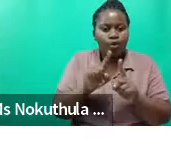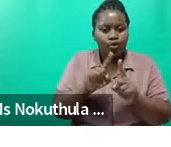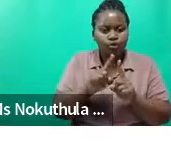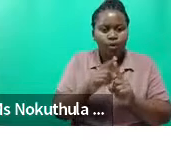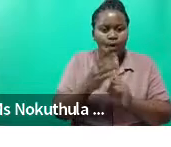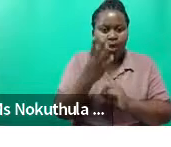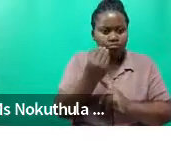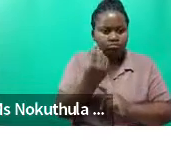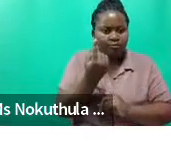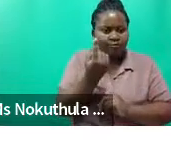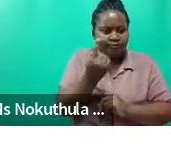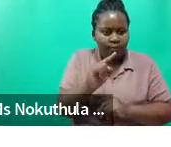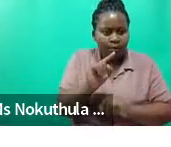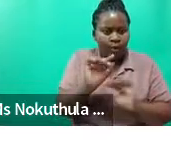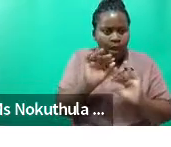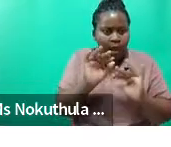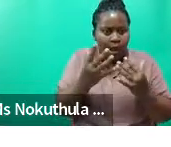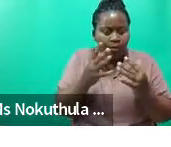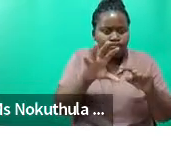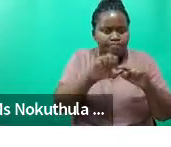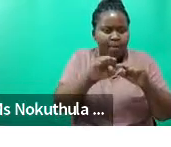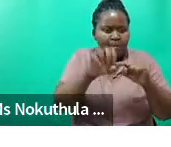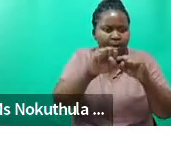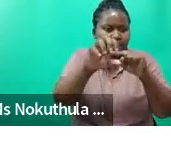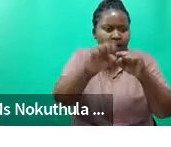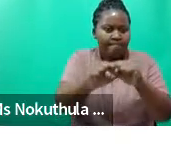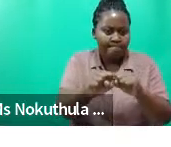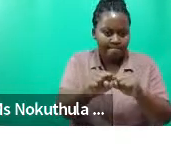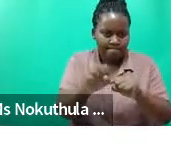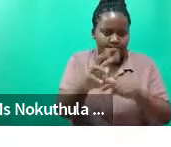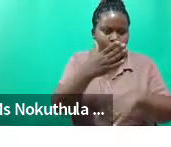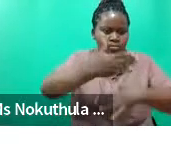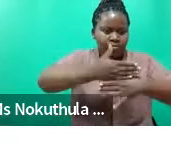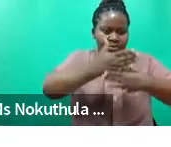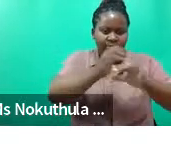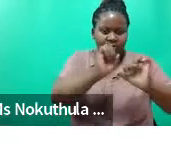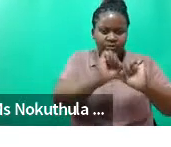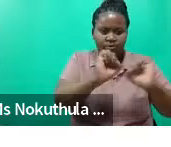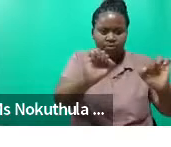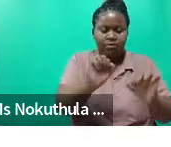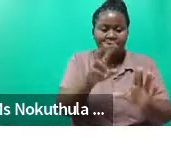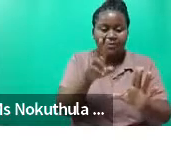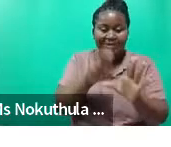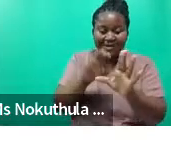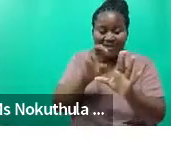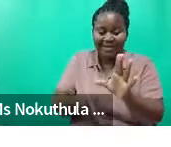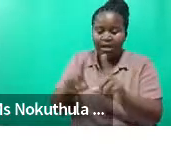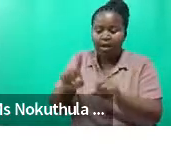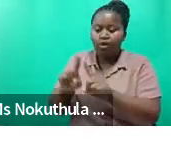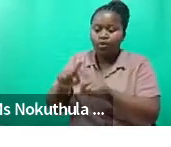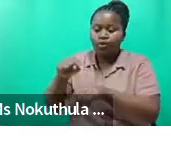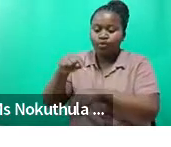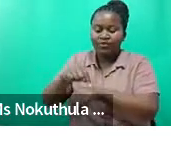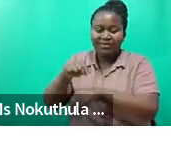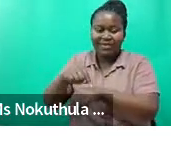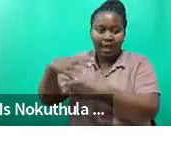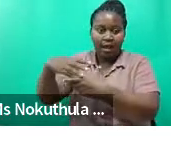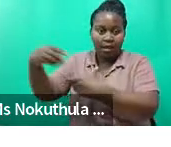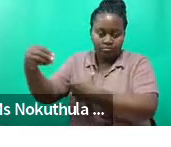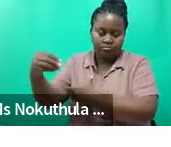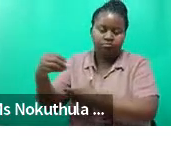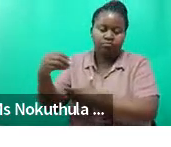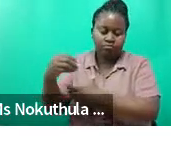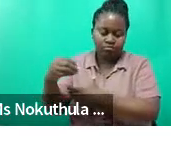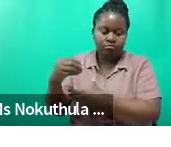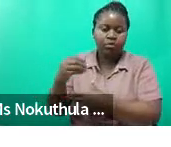how you would go about catching up with your work. So dropout versus timeout, the timeout one seems to have worked and be